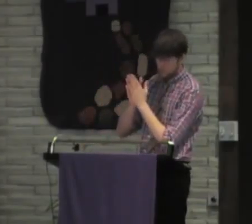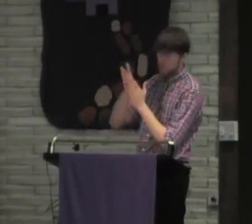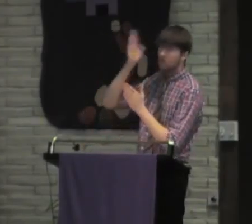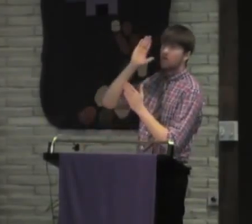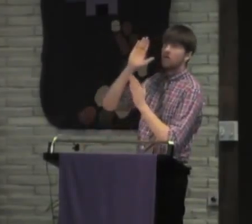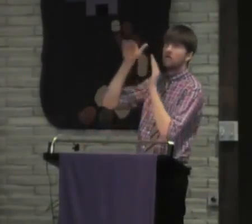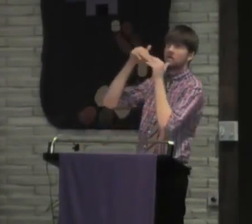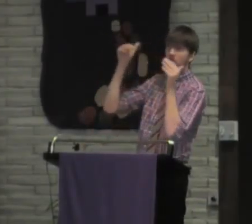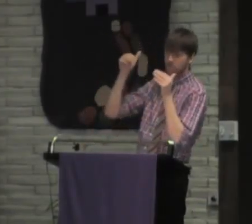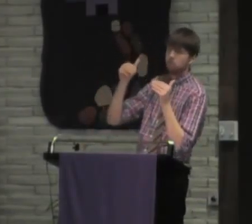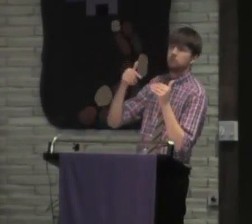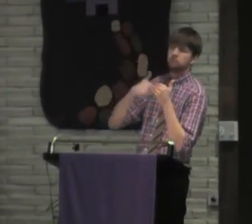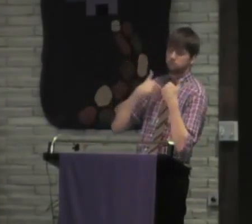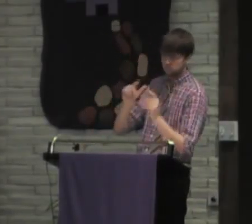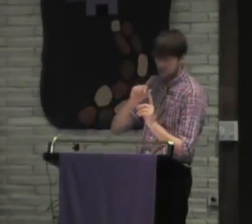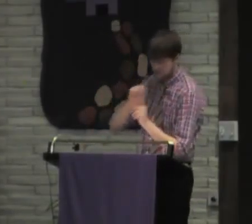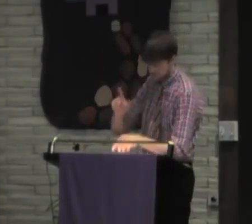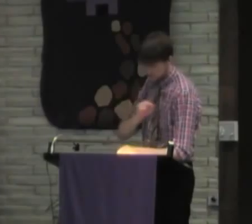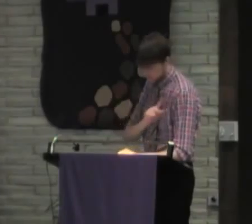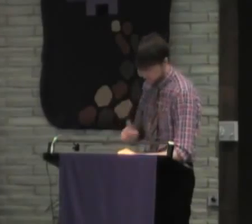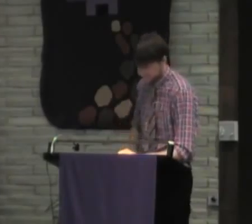Then I prayed to the God of heaven.